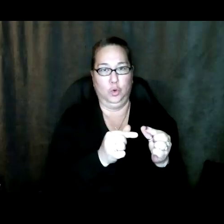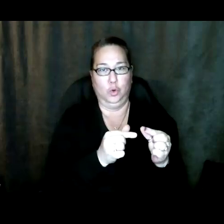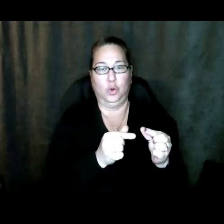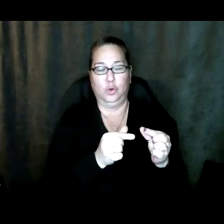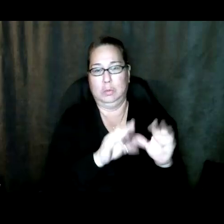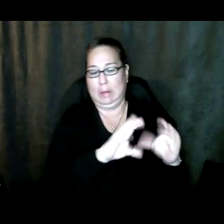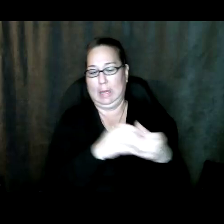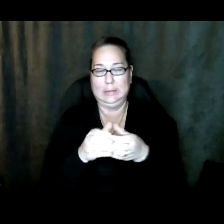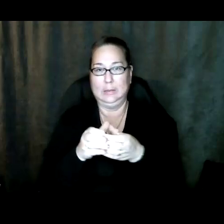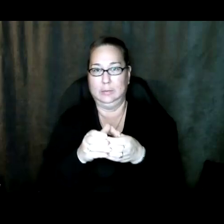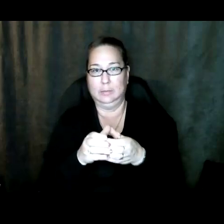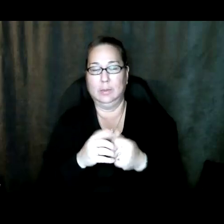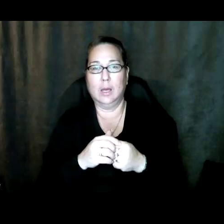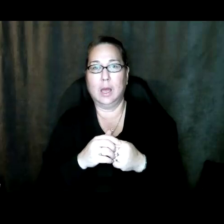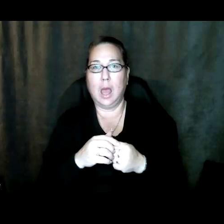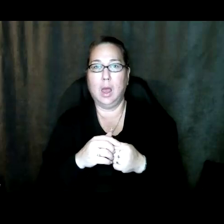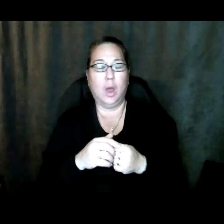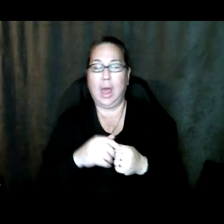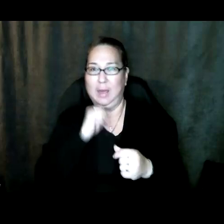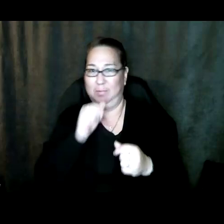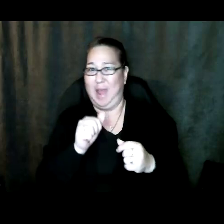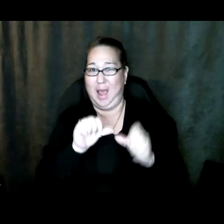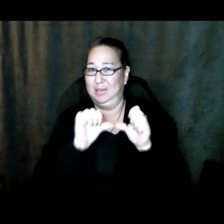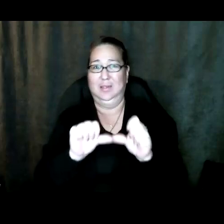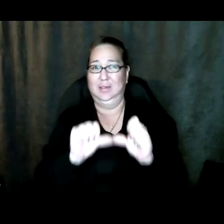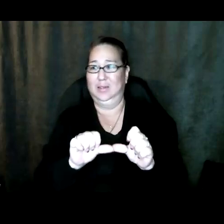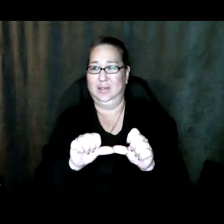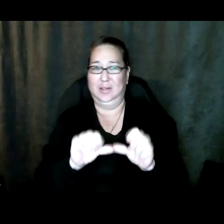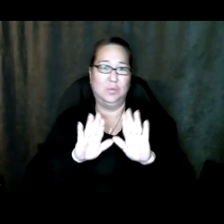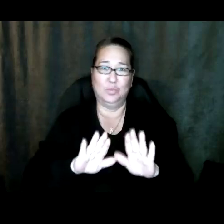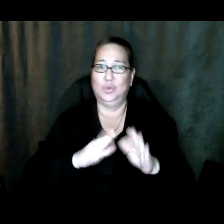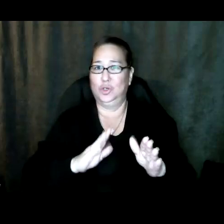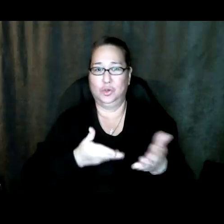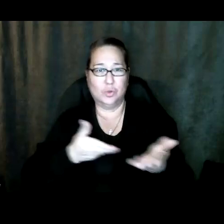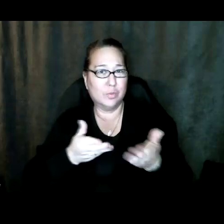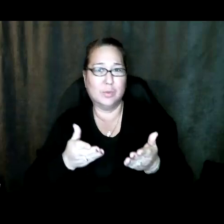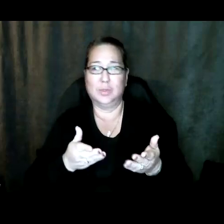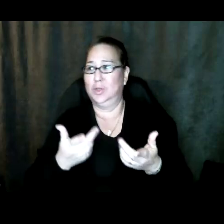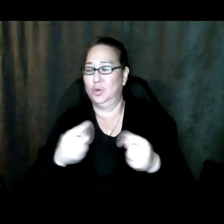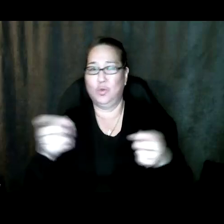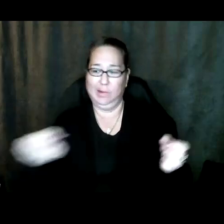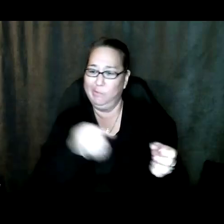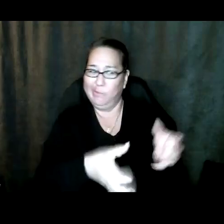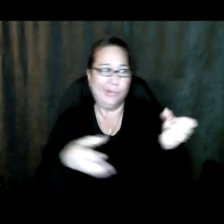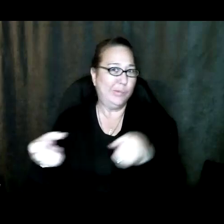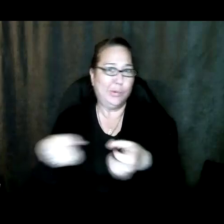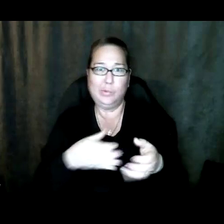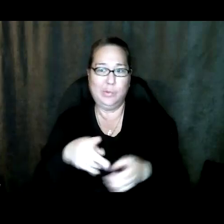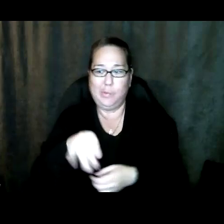have inconsistent push-in services in 3 of my 4 classes from resource room paraprofessionals, so most of the time I'm on my